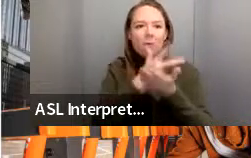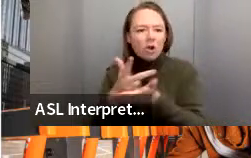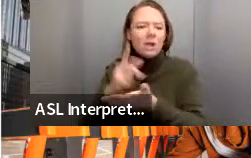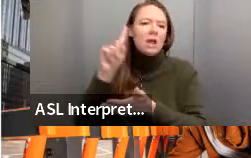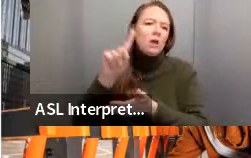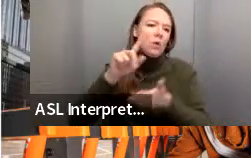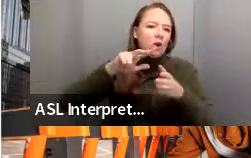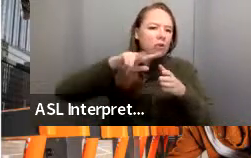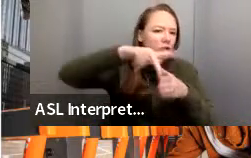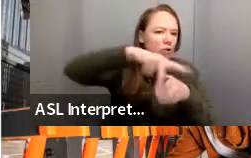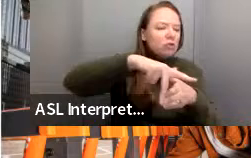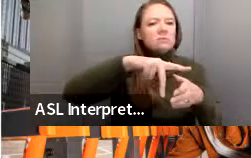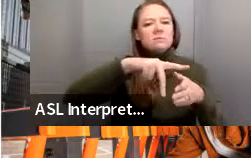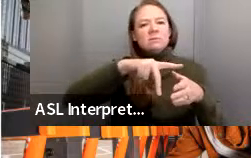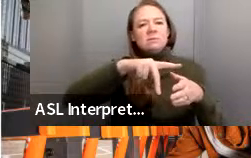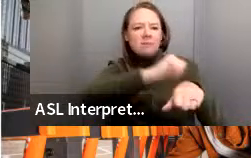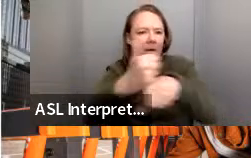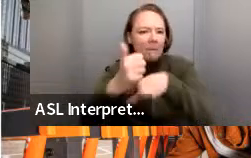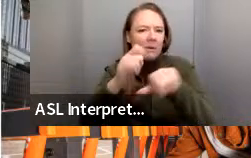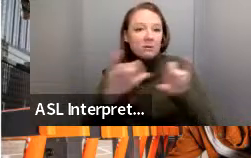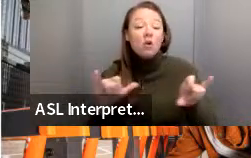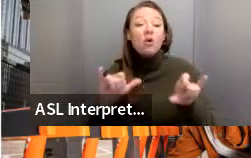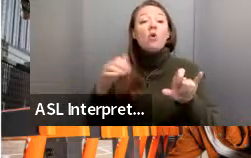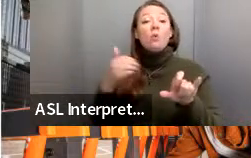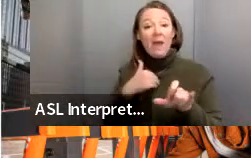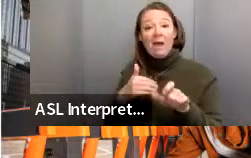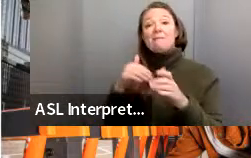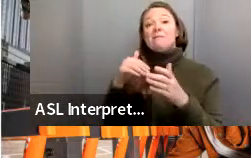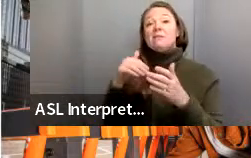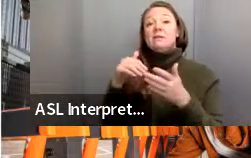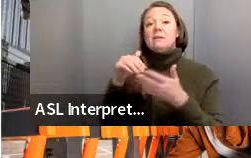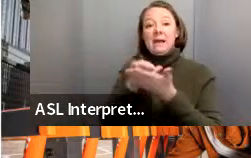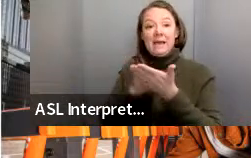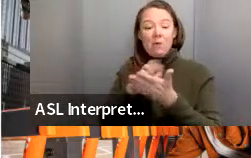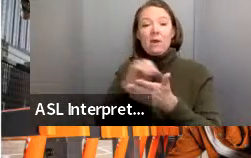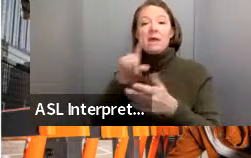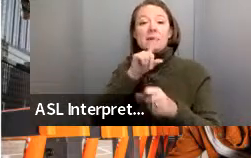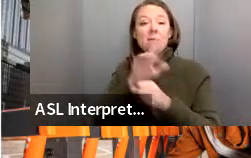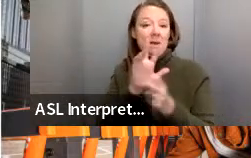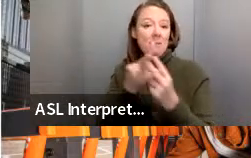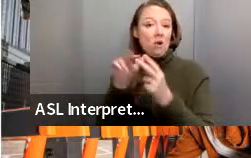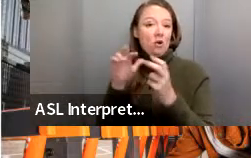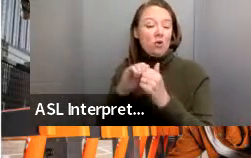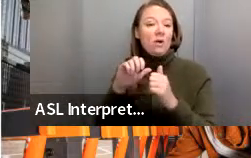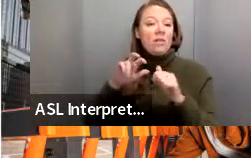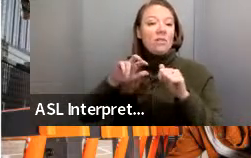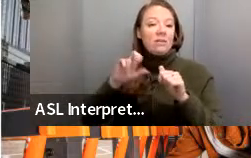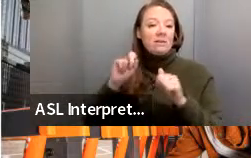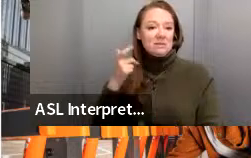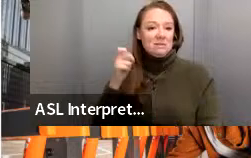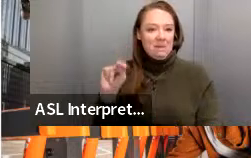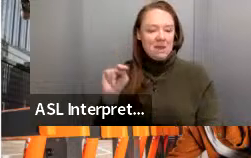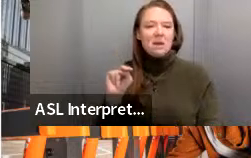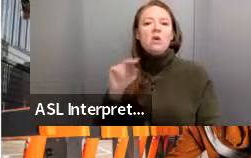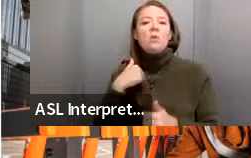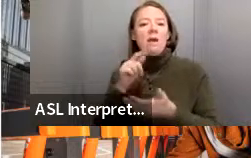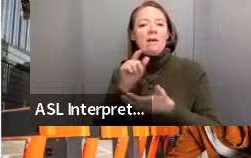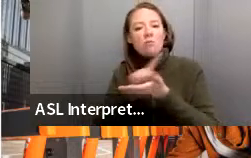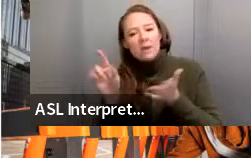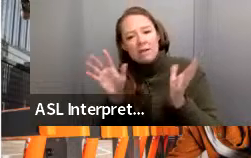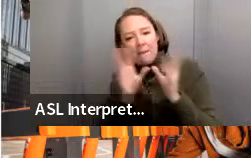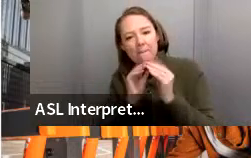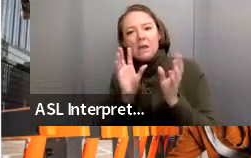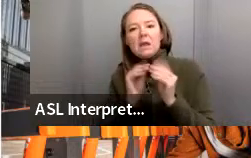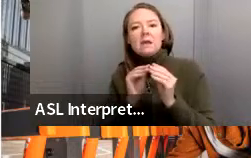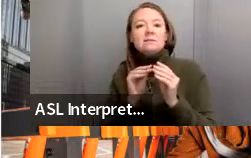believe that we have an accountable and committed partner in Spin. We have weekly meetings with the team to discuss operations and potential next steps, like these possible